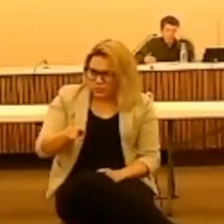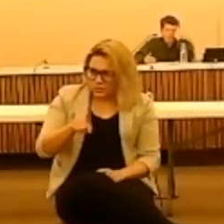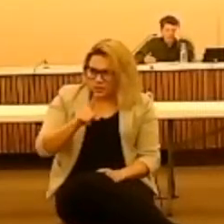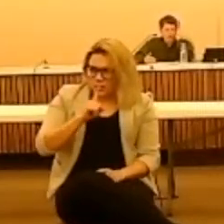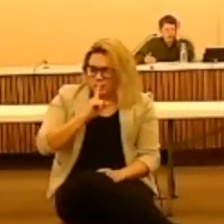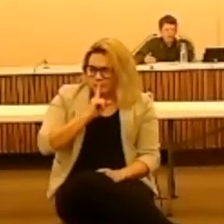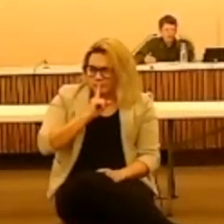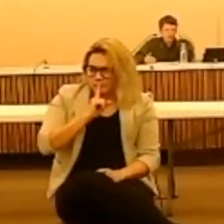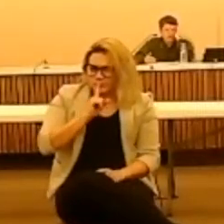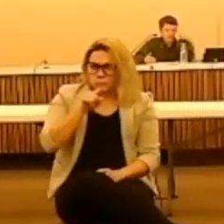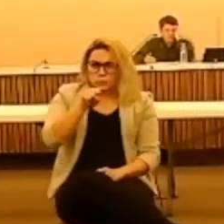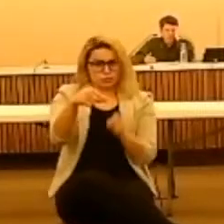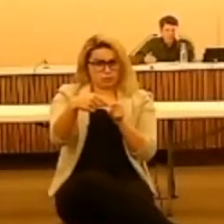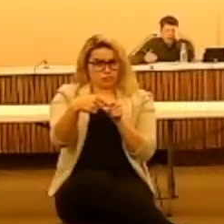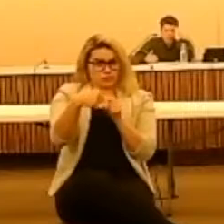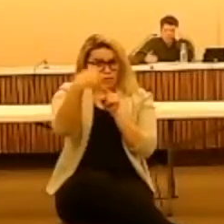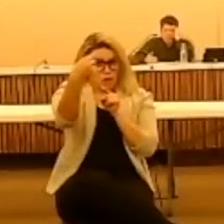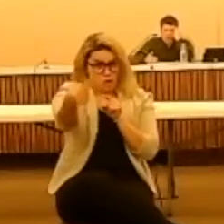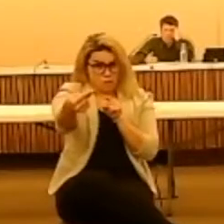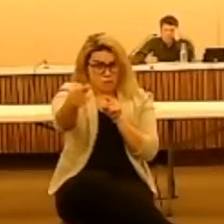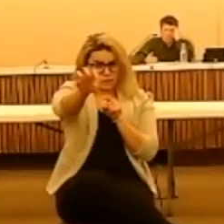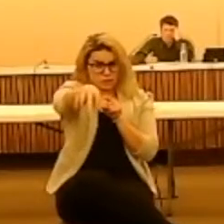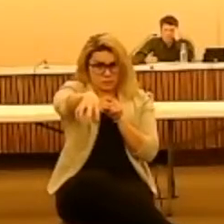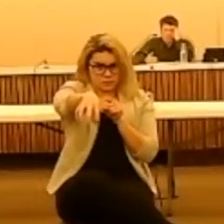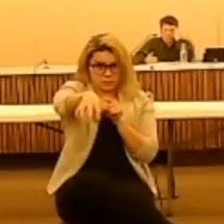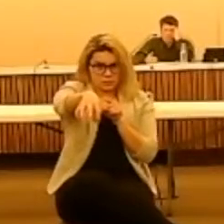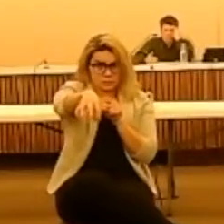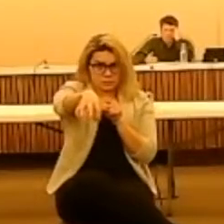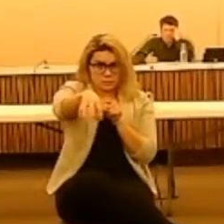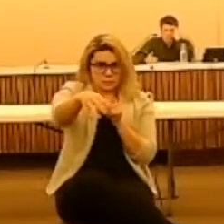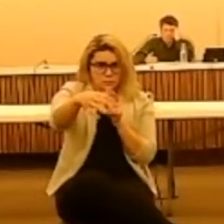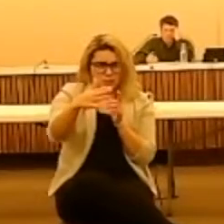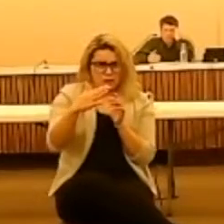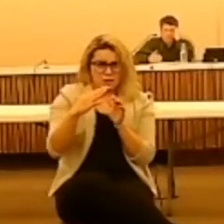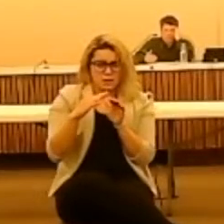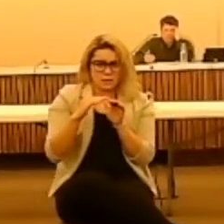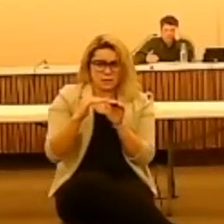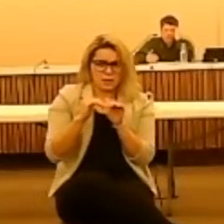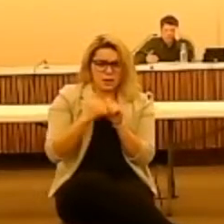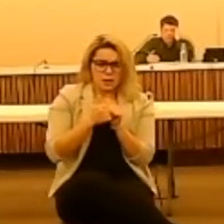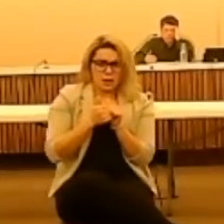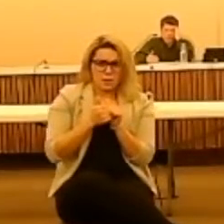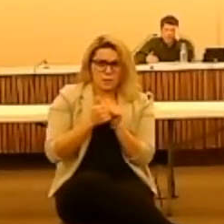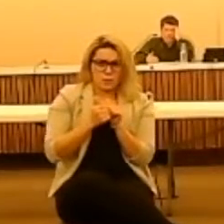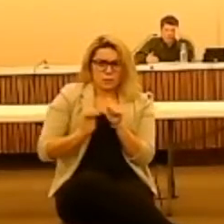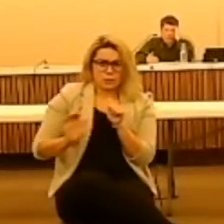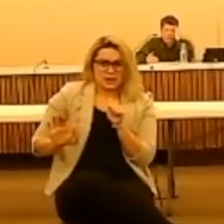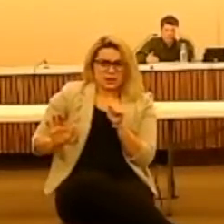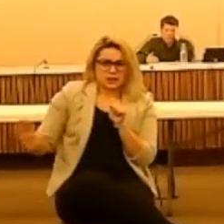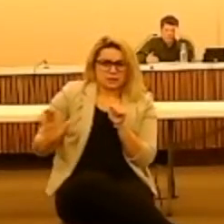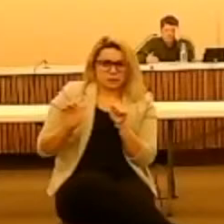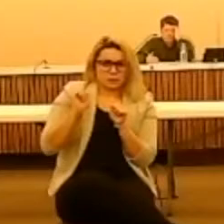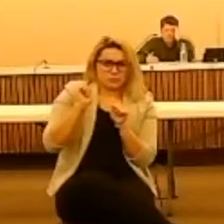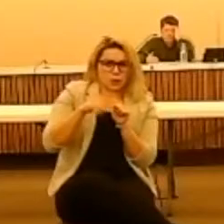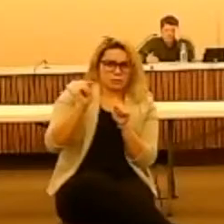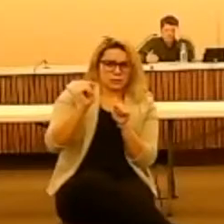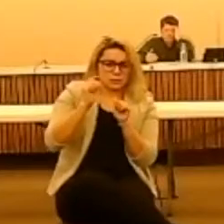street. I'm not sure how, if the issue is the traffic on